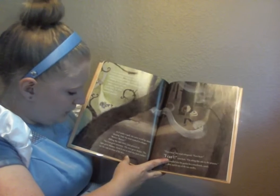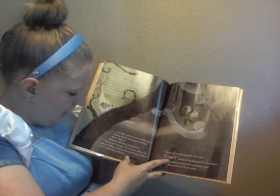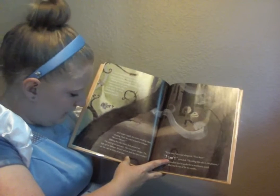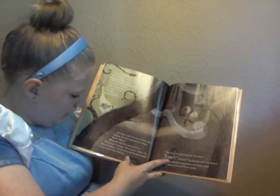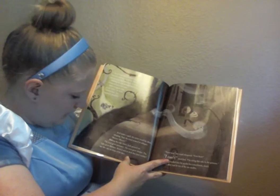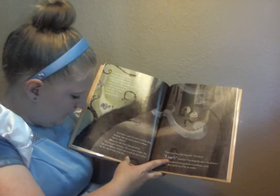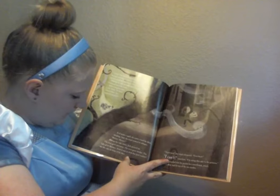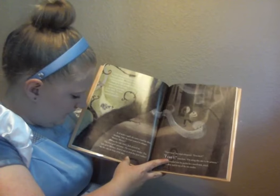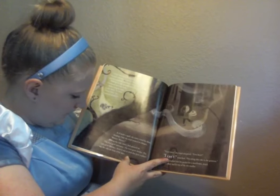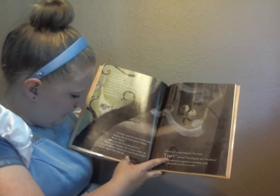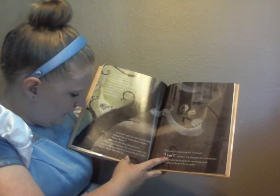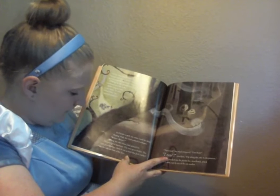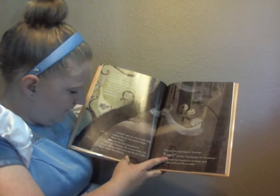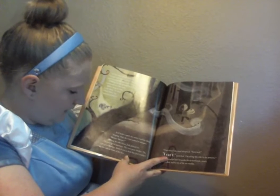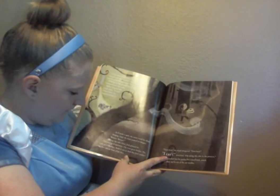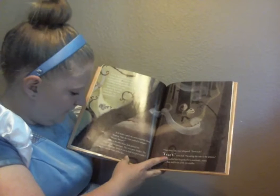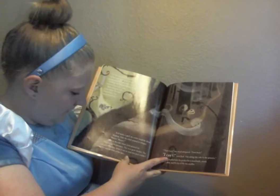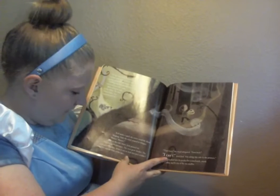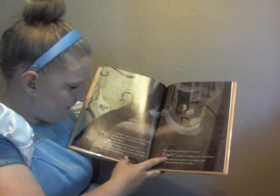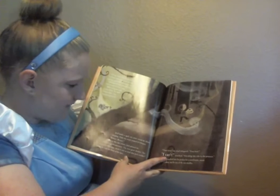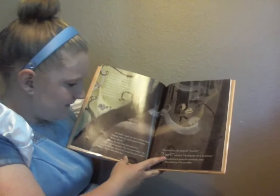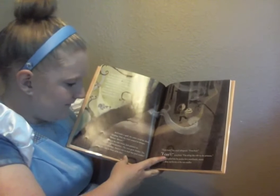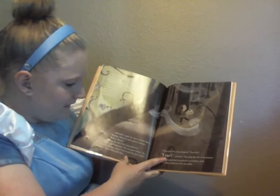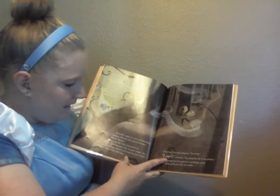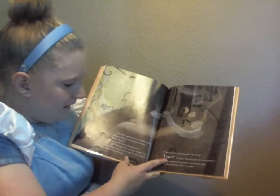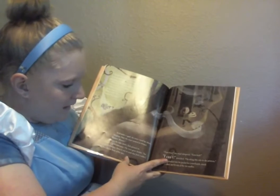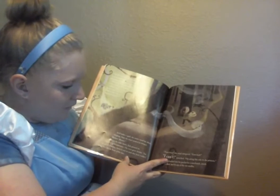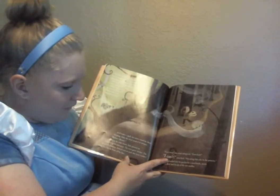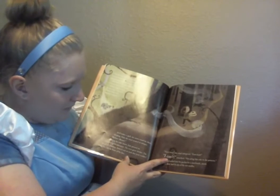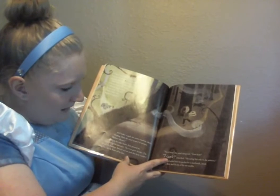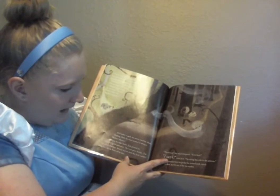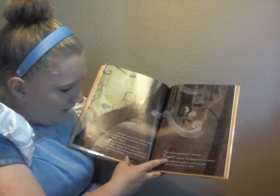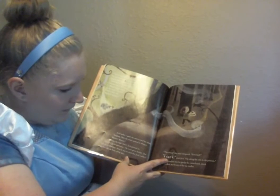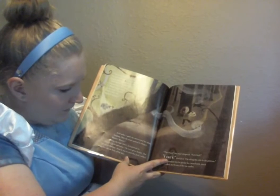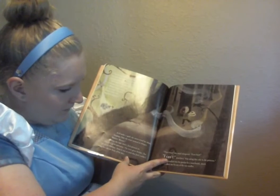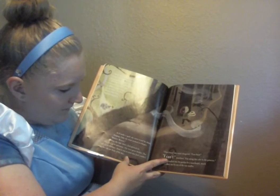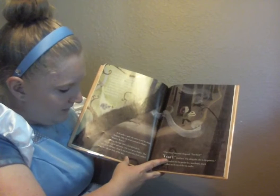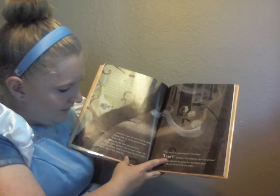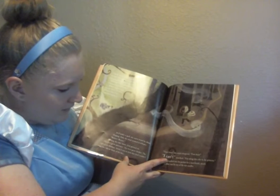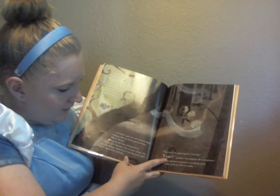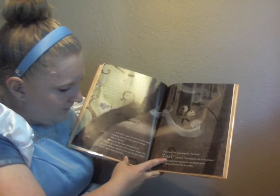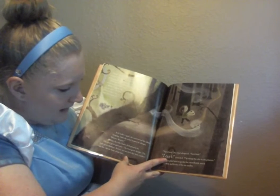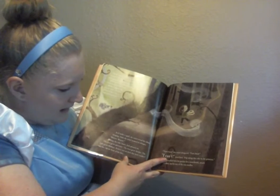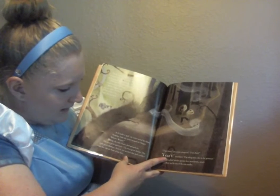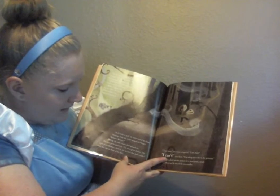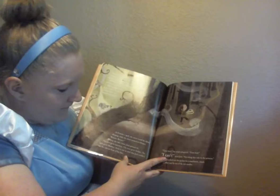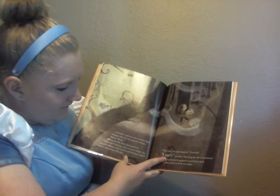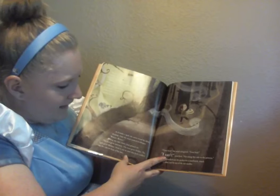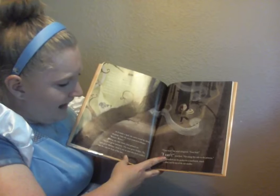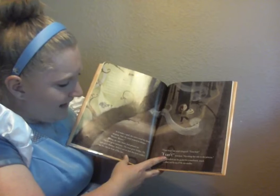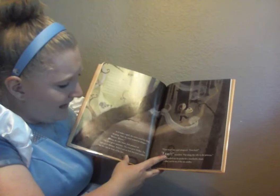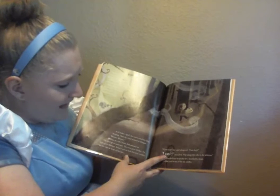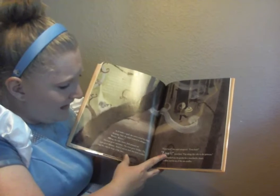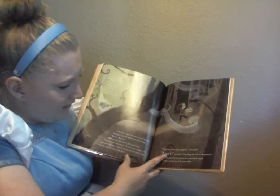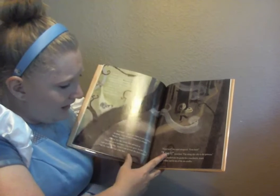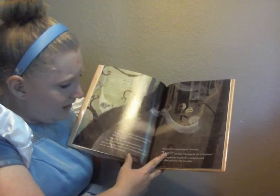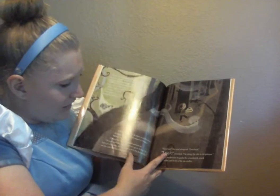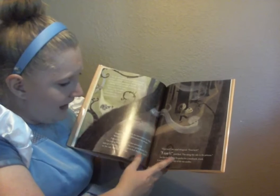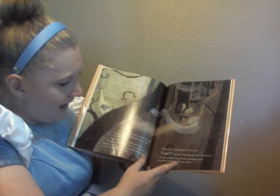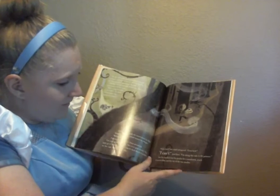Jack couldn't see the cake in front of his face. "Turn back," the wind whispered. "Turn back." "I can't," cried Jack. "I'm taking